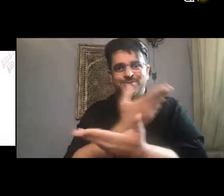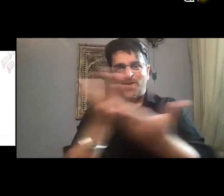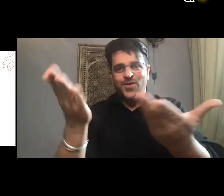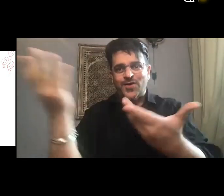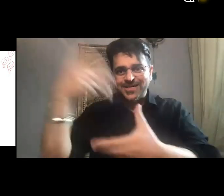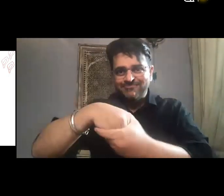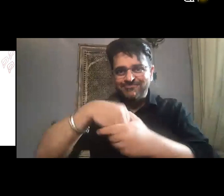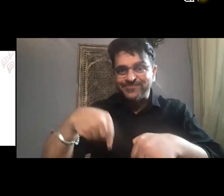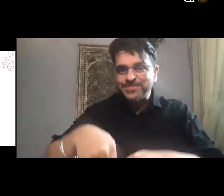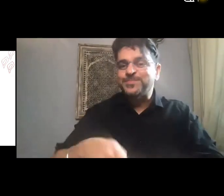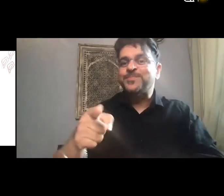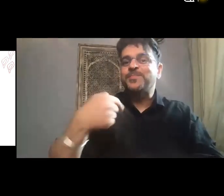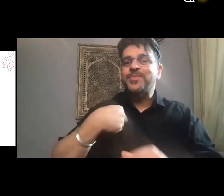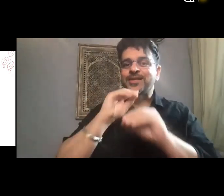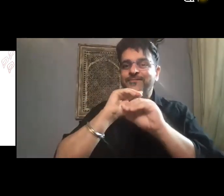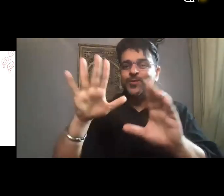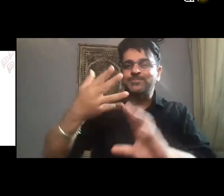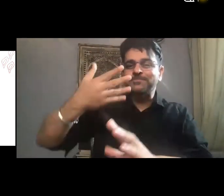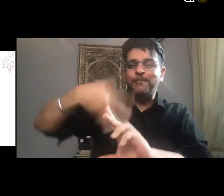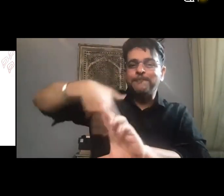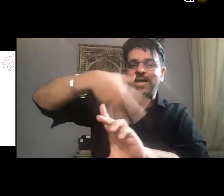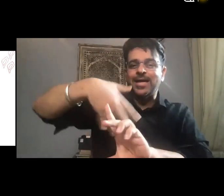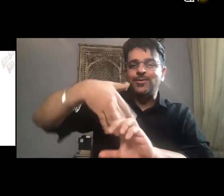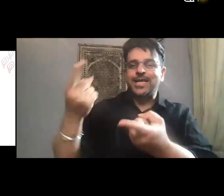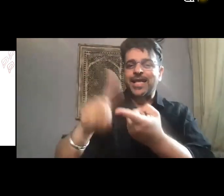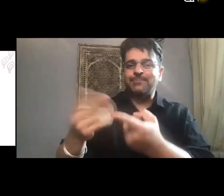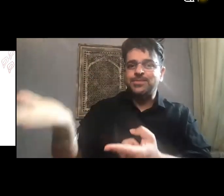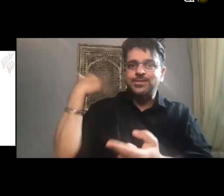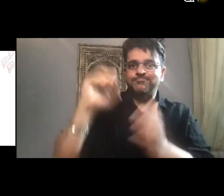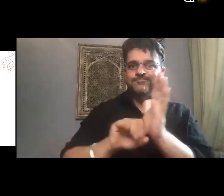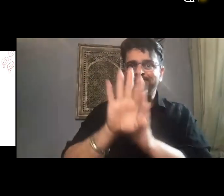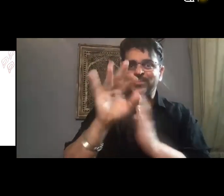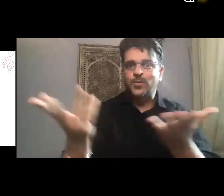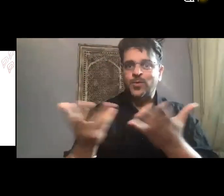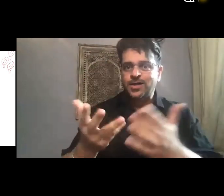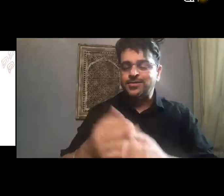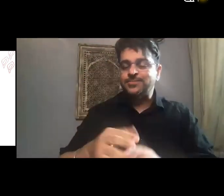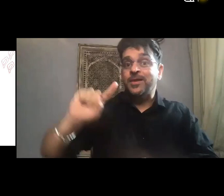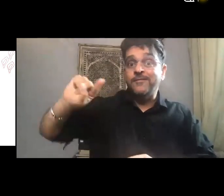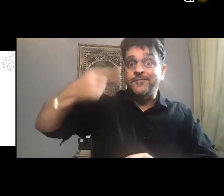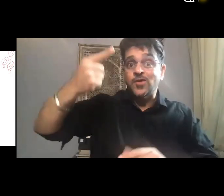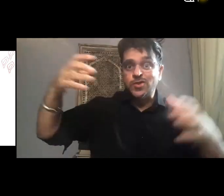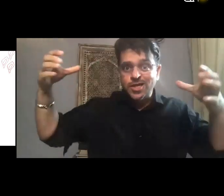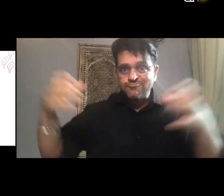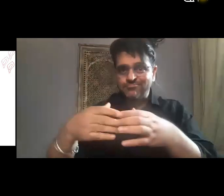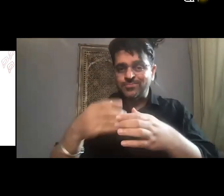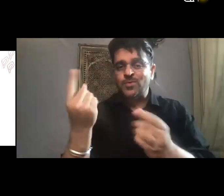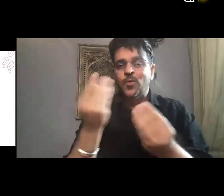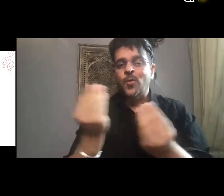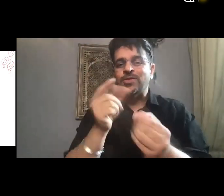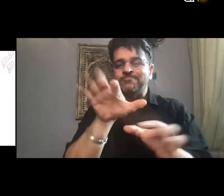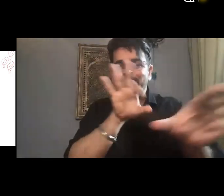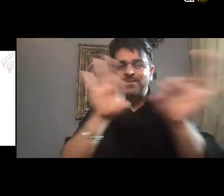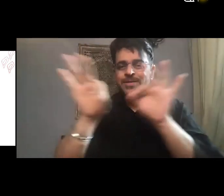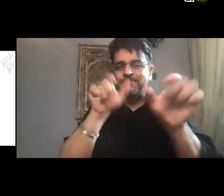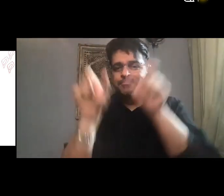Hi everyone. I am happy to see you all again. I would like to inform that in the background what